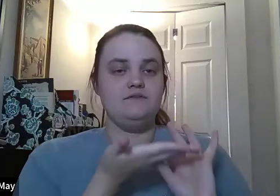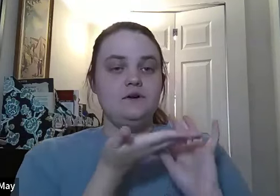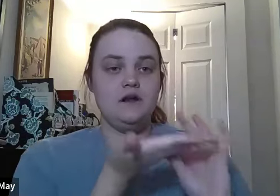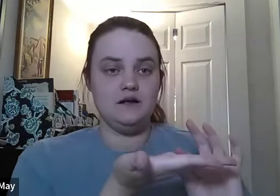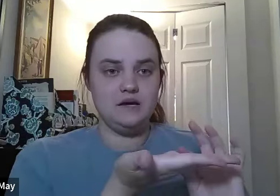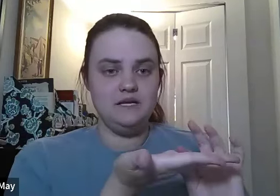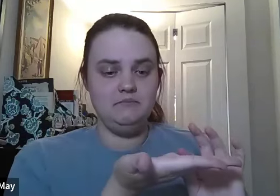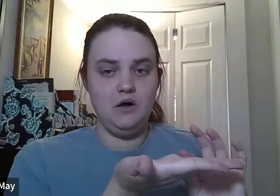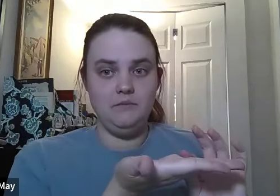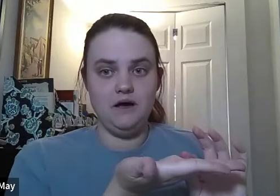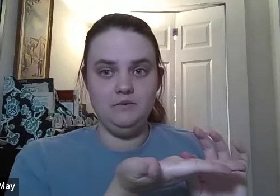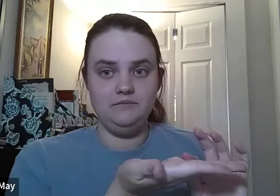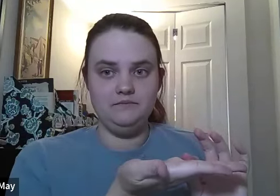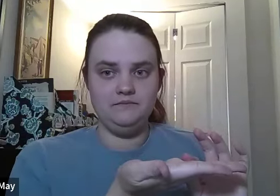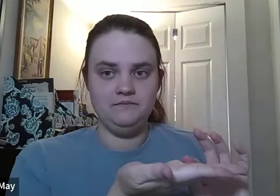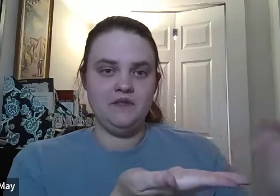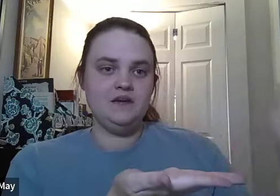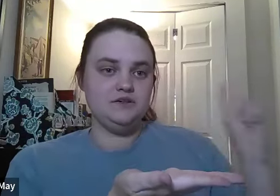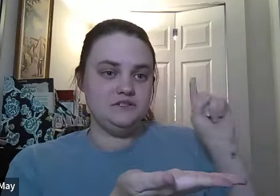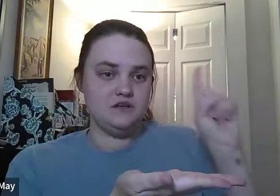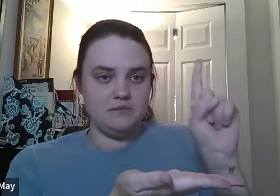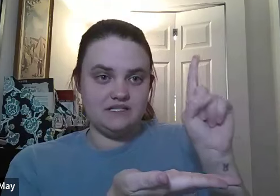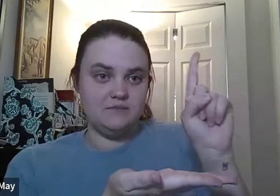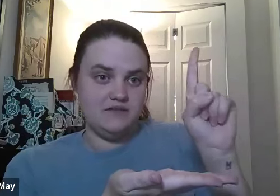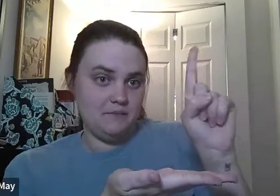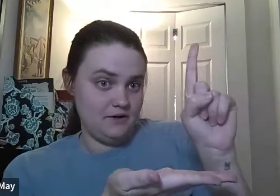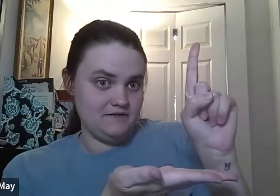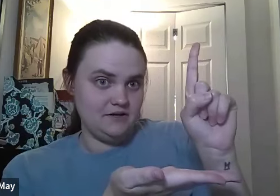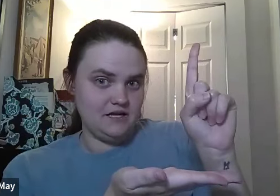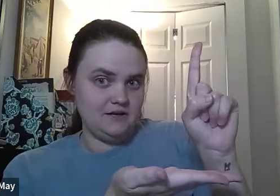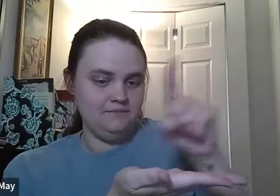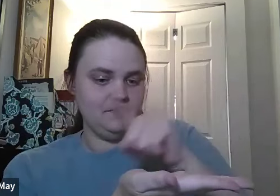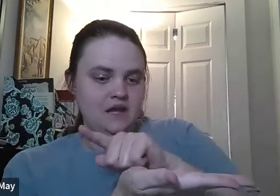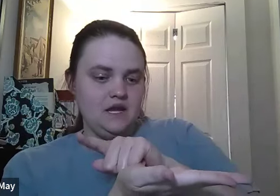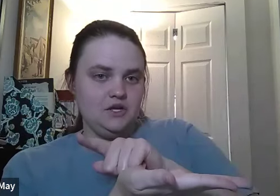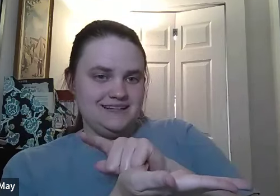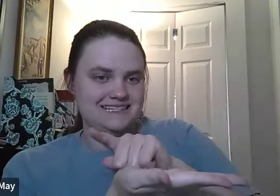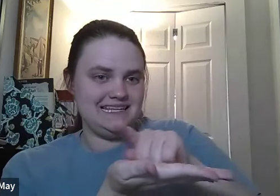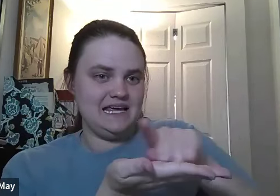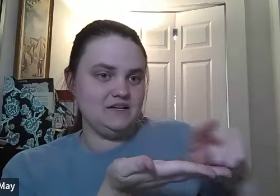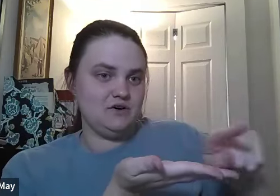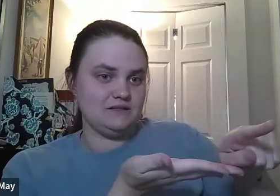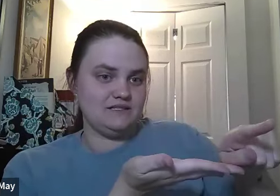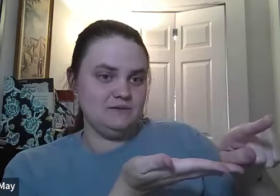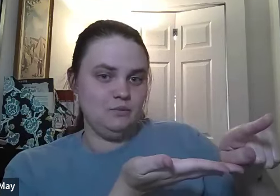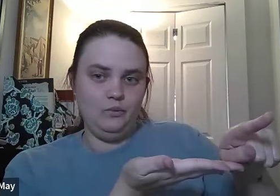your non-dominant palm up. Your dominant's going to be in that pointer finger again. and you're going to slide it across.